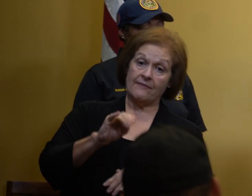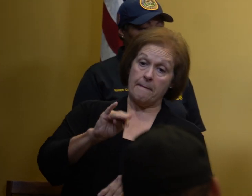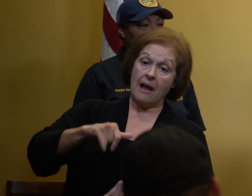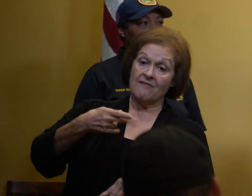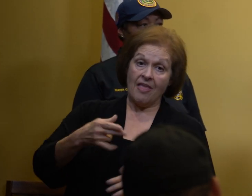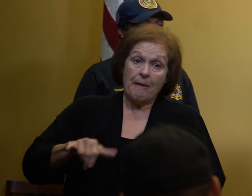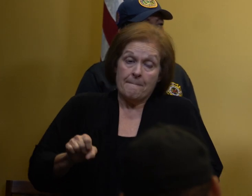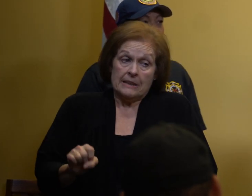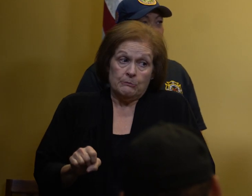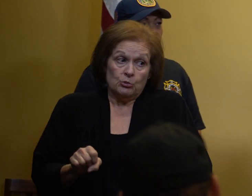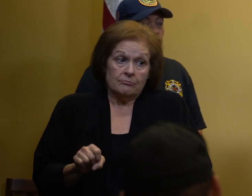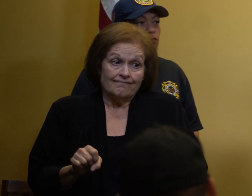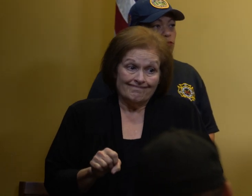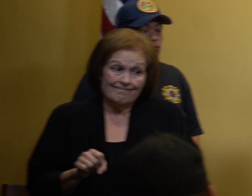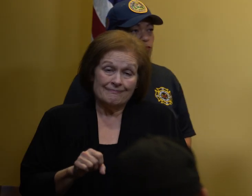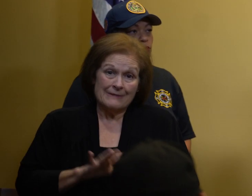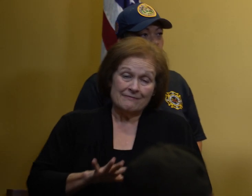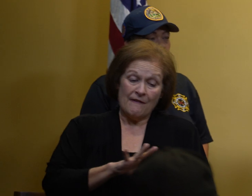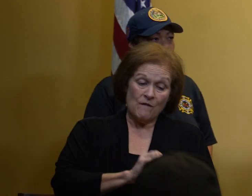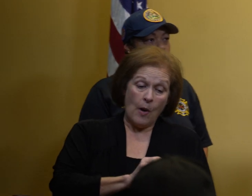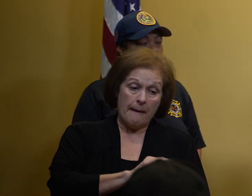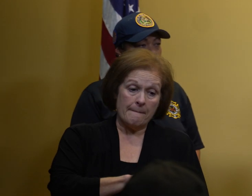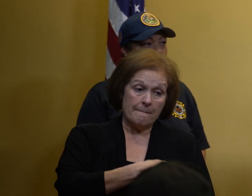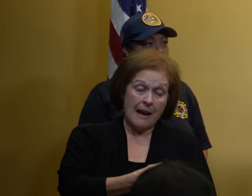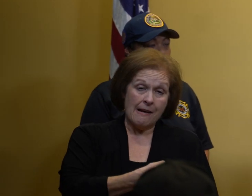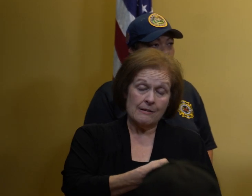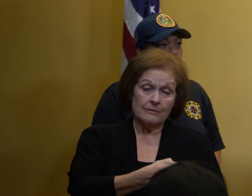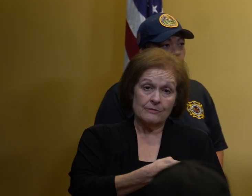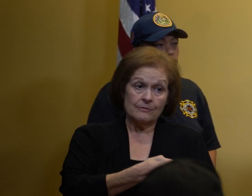That's possible. I'd say sustained winds around 40 miles an hour is